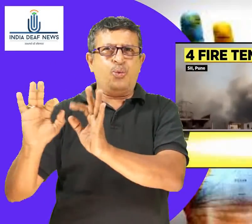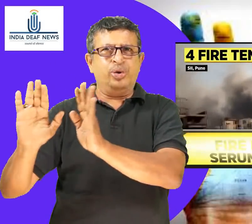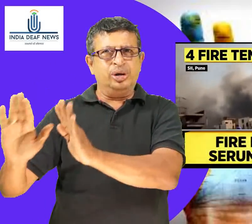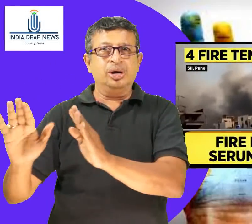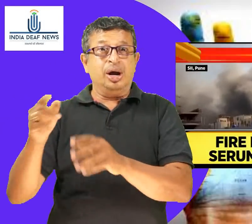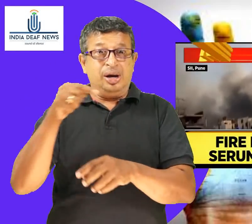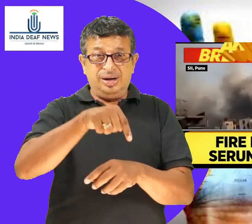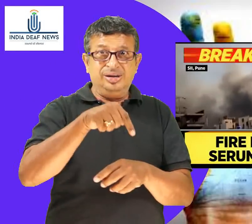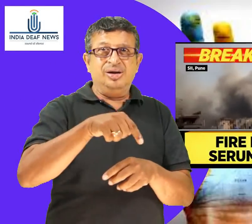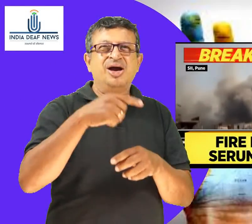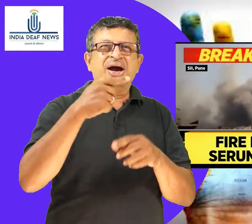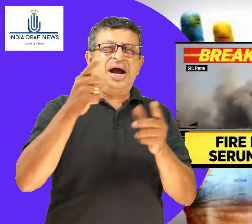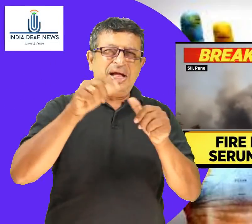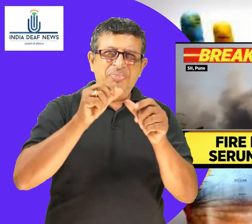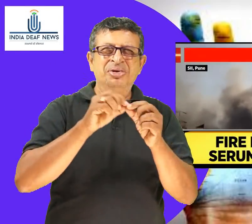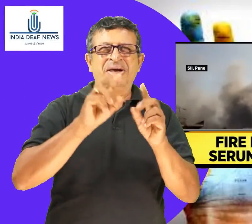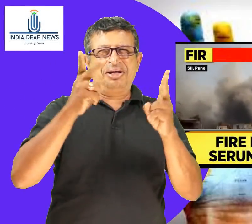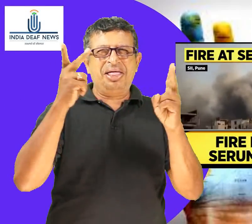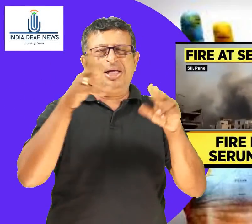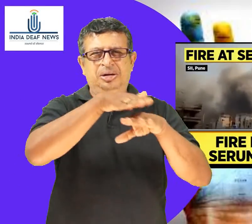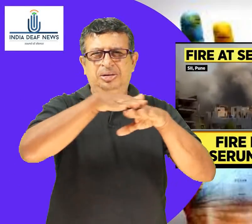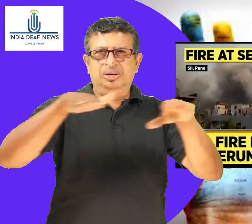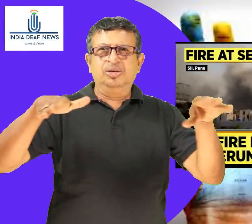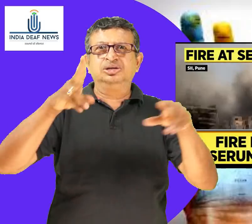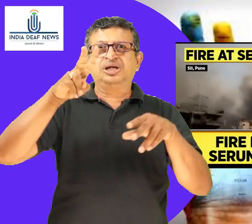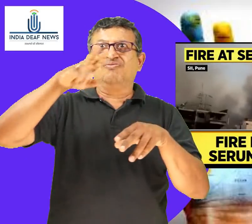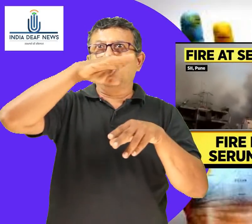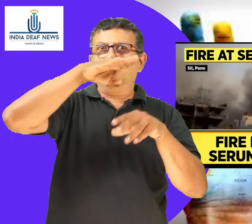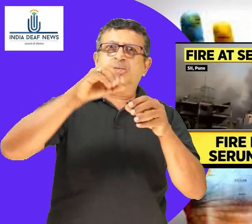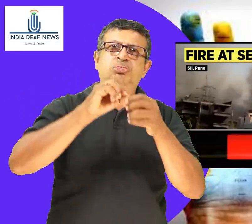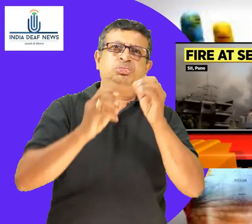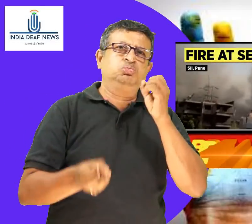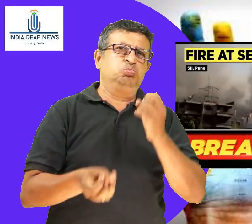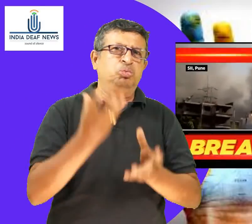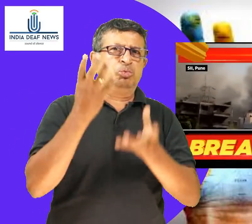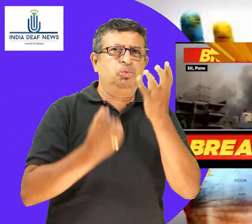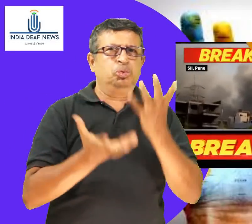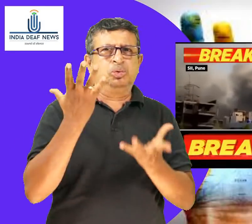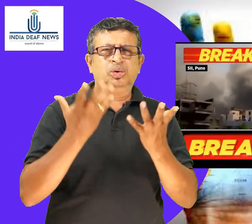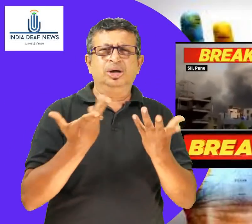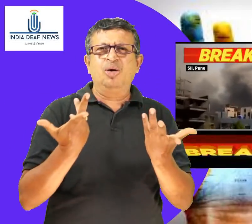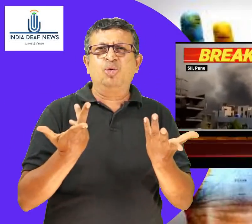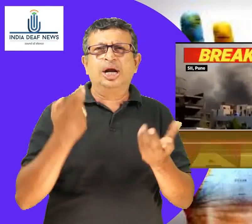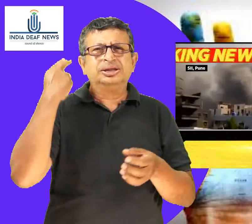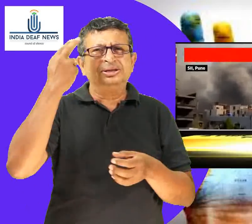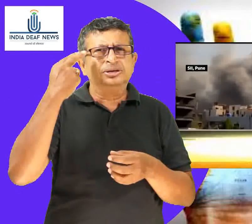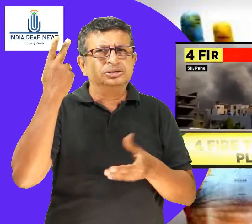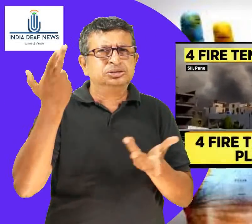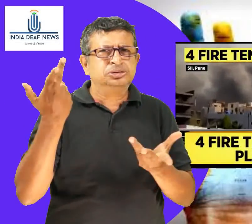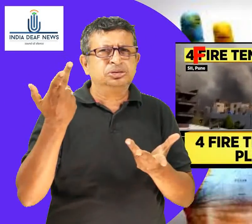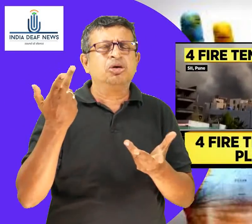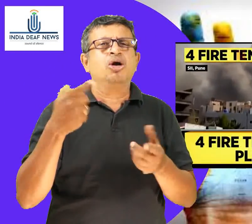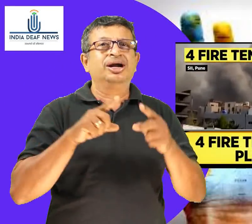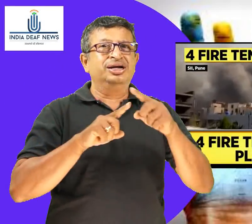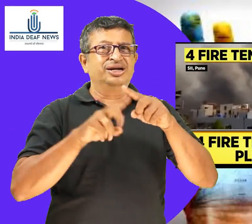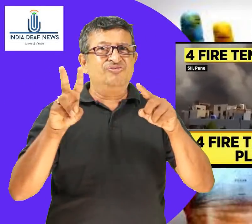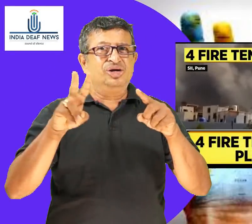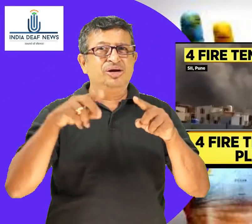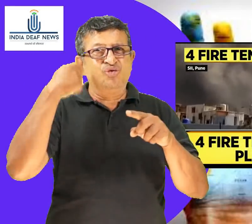out. The exact cause for the same is not yet known, Maha, while at the same time it is also yet not known as to where exactly within the entire base of Serum